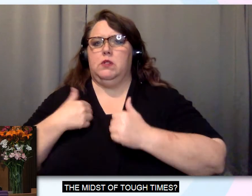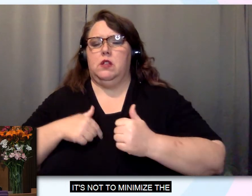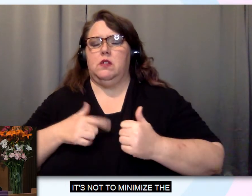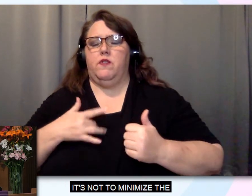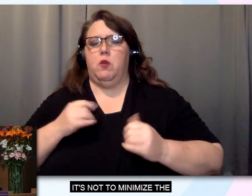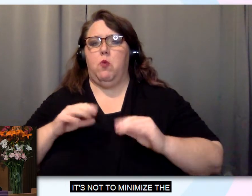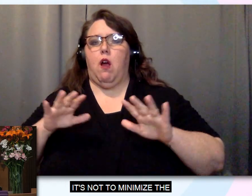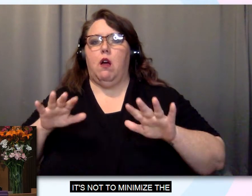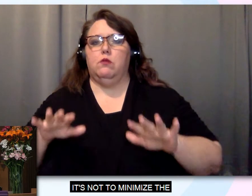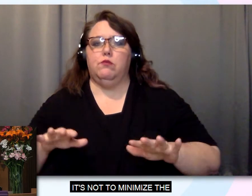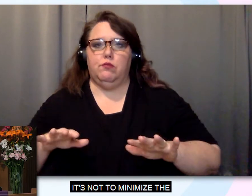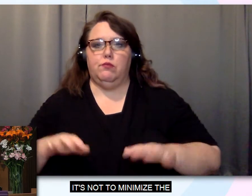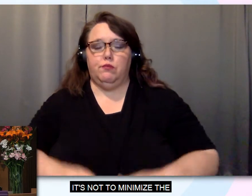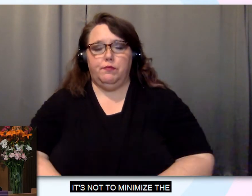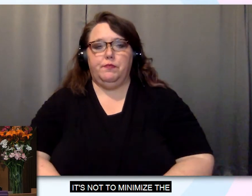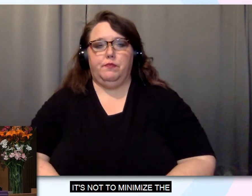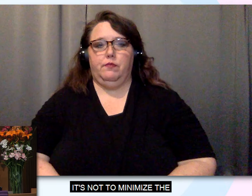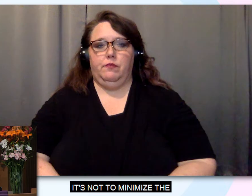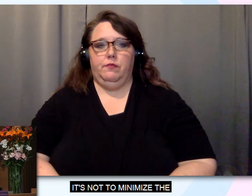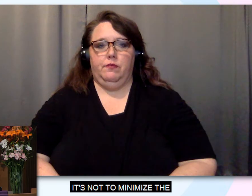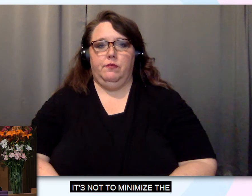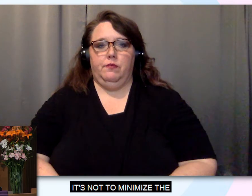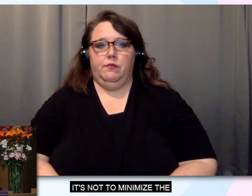on, but it does help us.